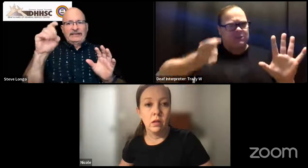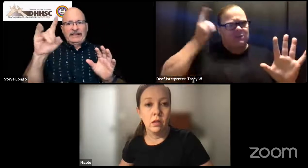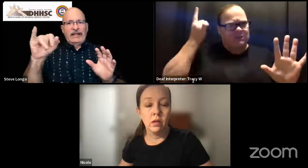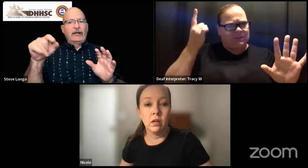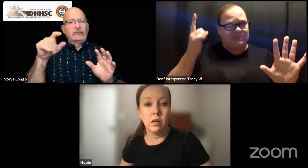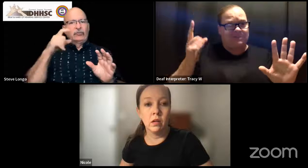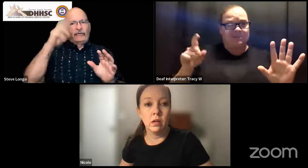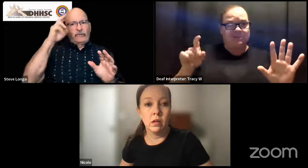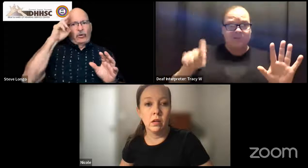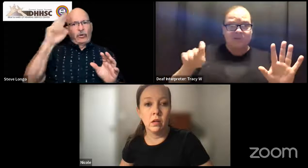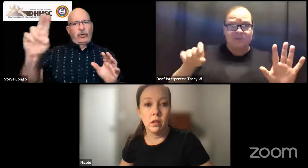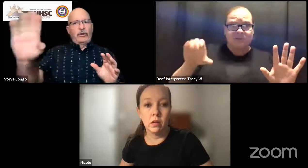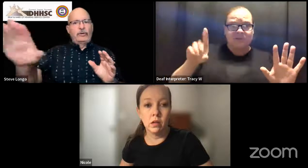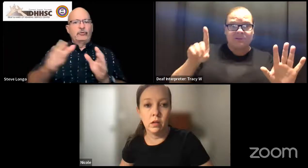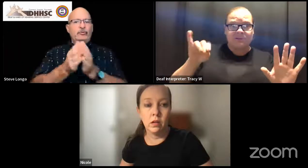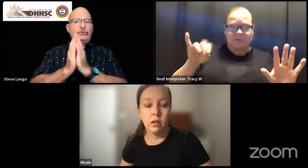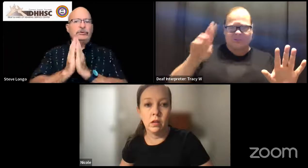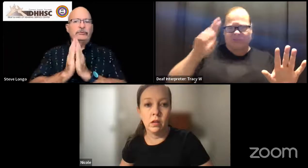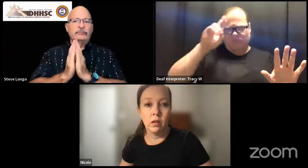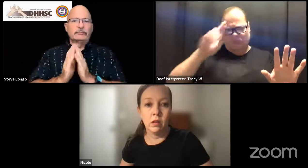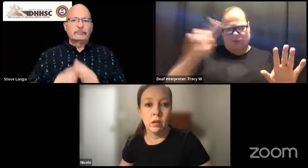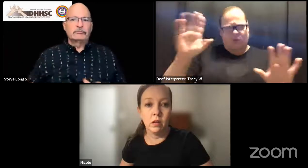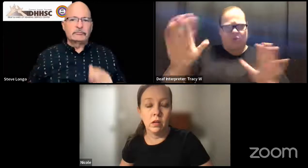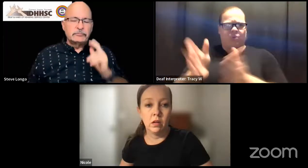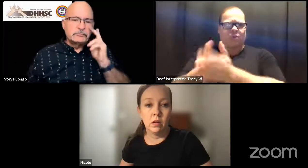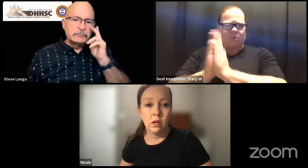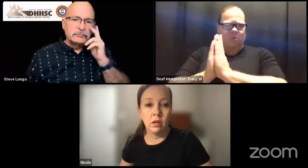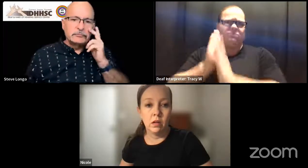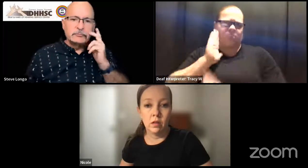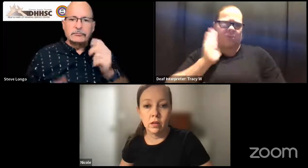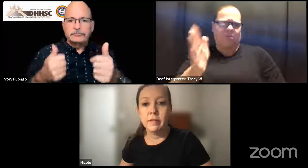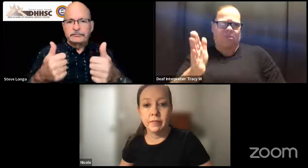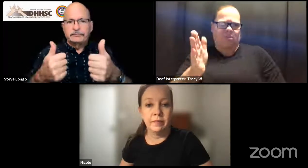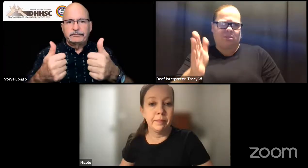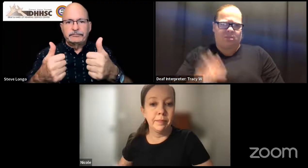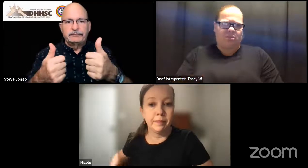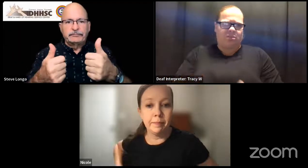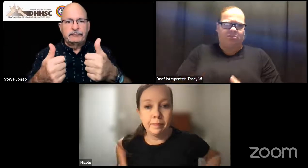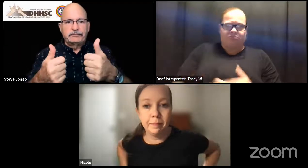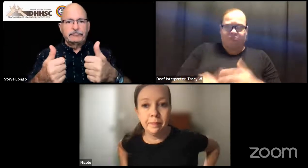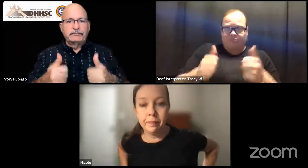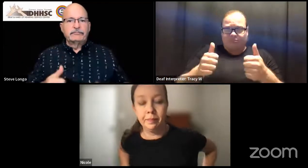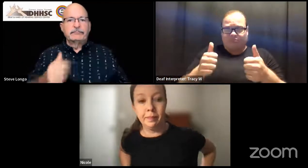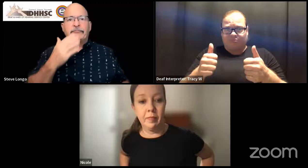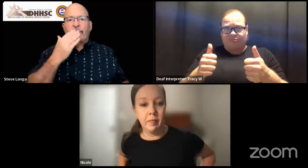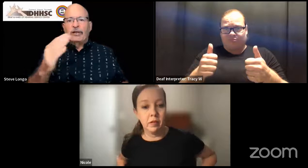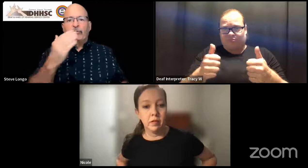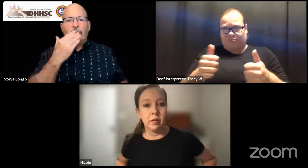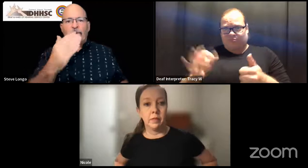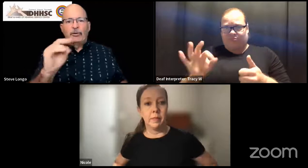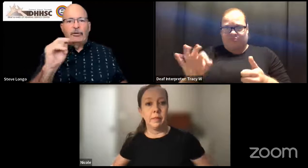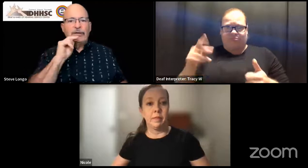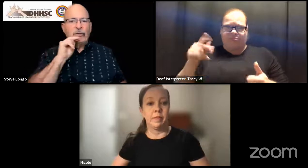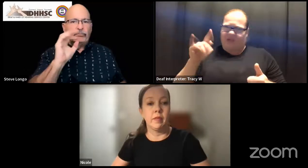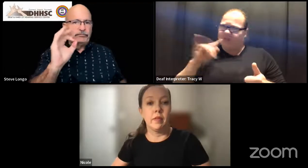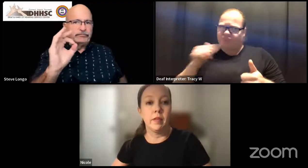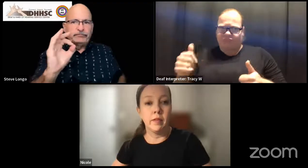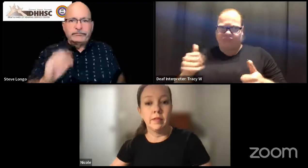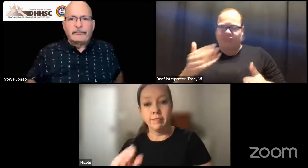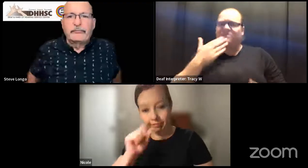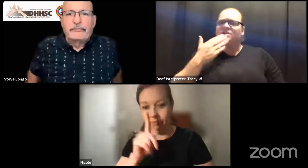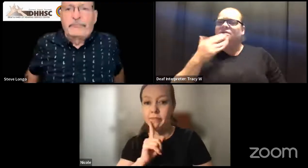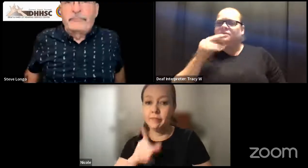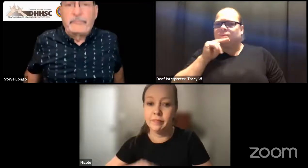board meetings and it is clear and easy to follow. And if we utilize CDIs, it will be because that is